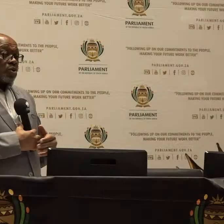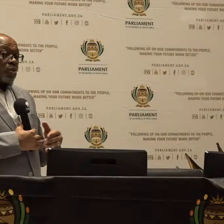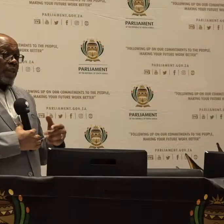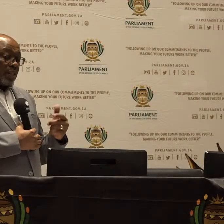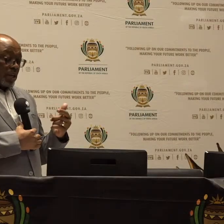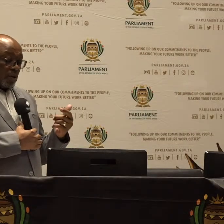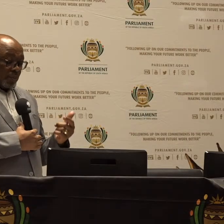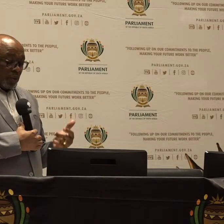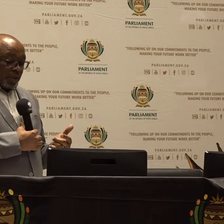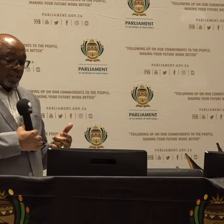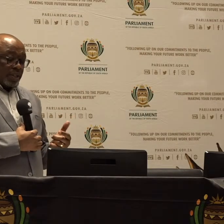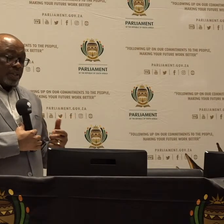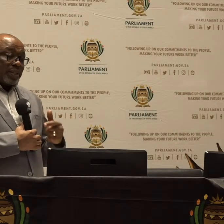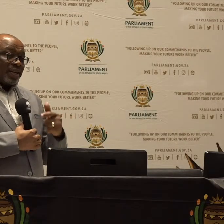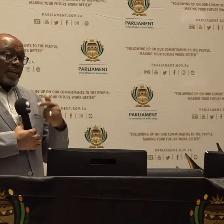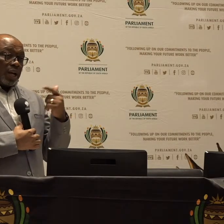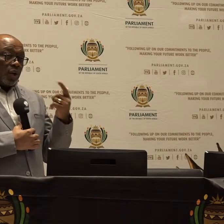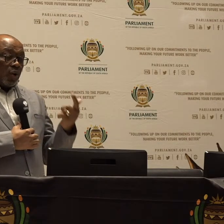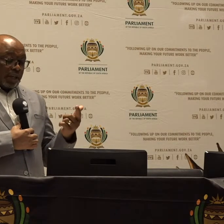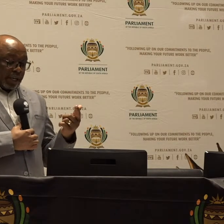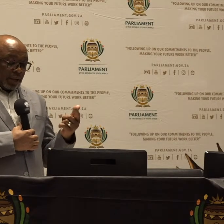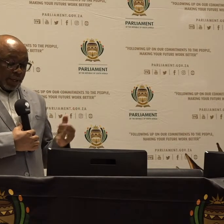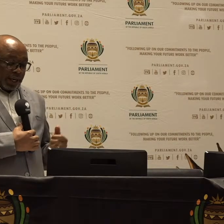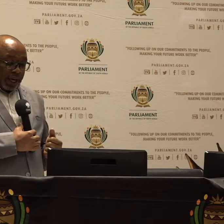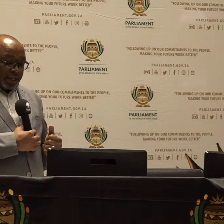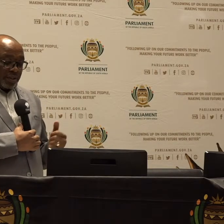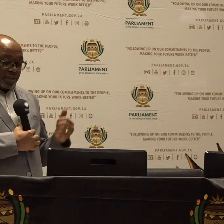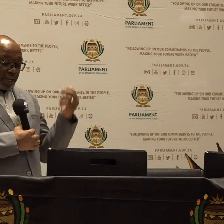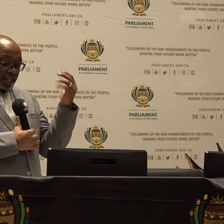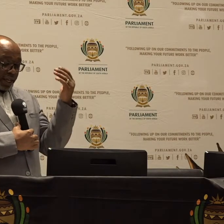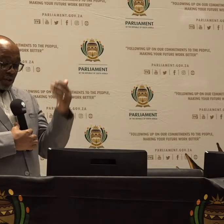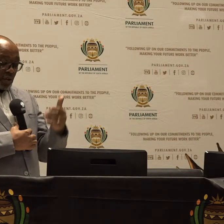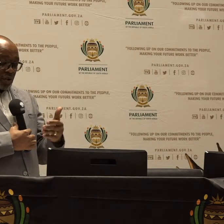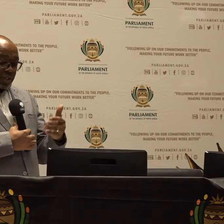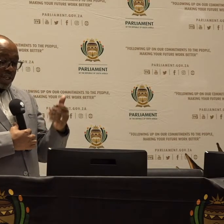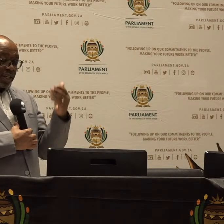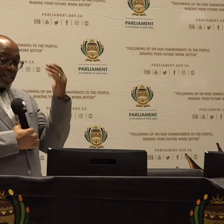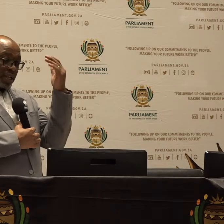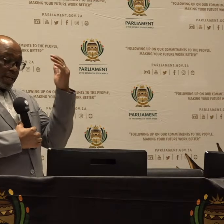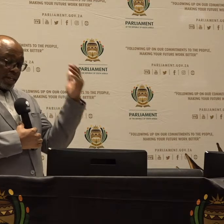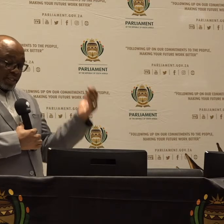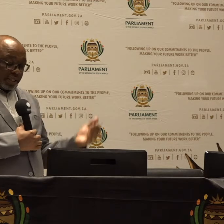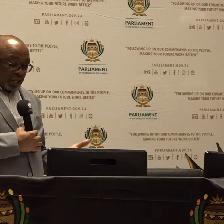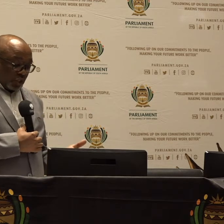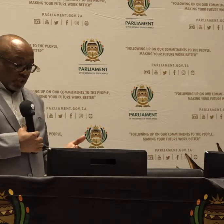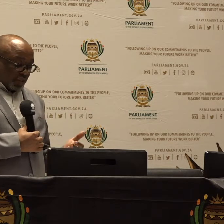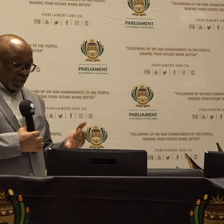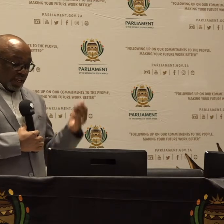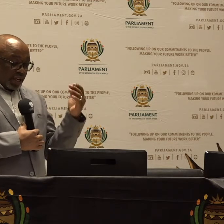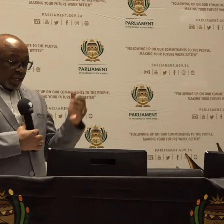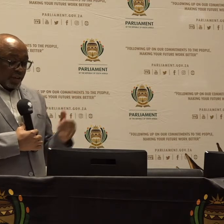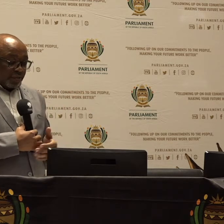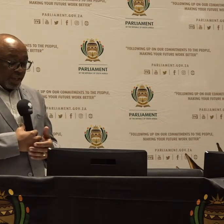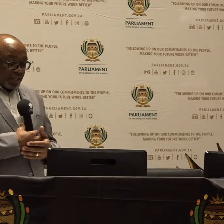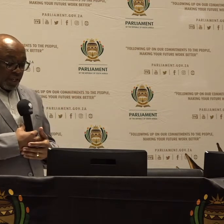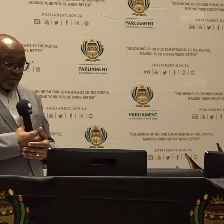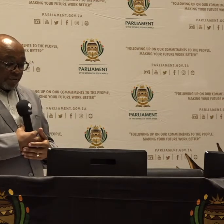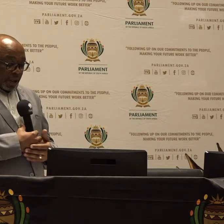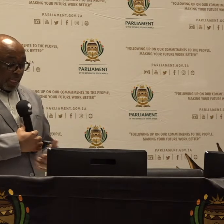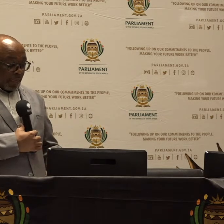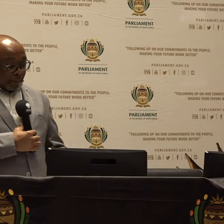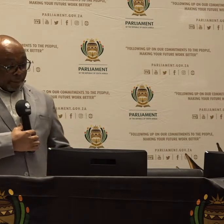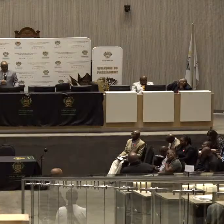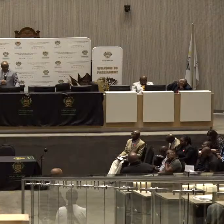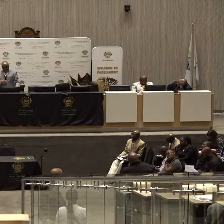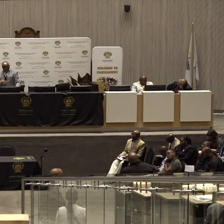so that the communities that are long railway lines that are at Crossings and at stations can feel